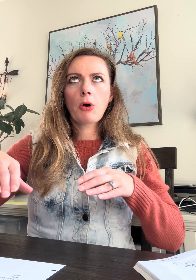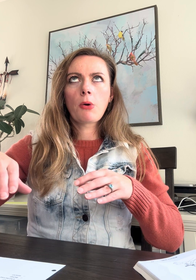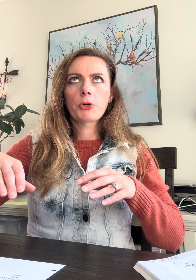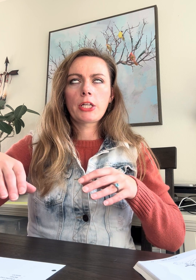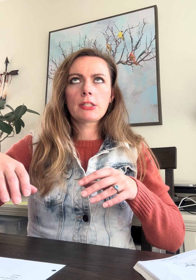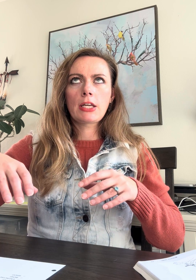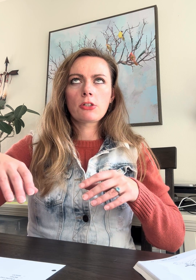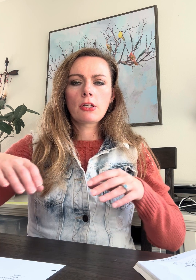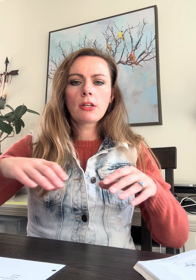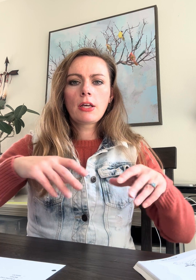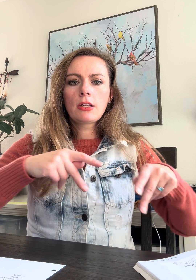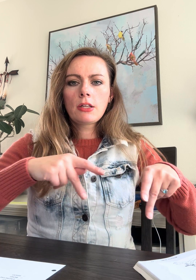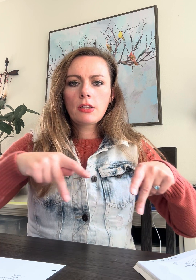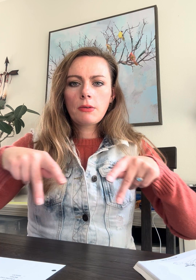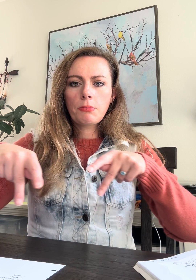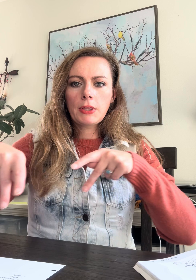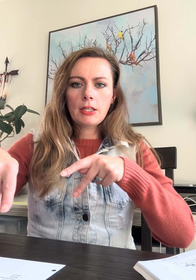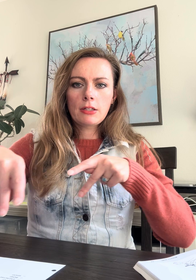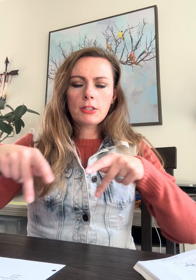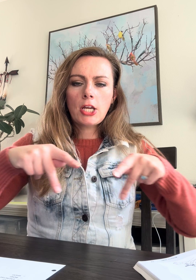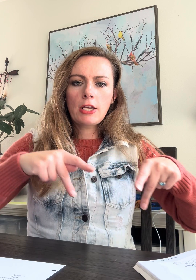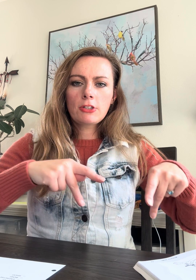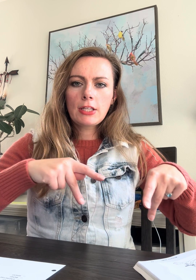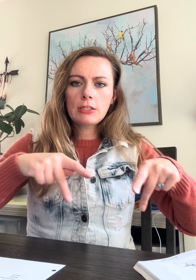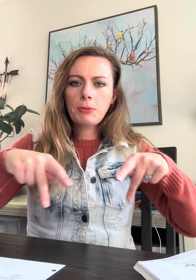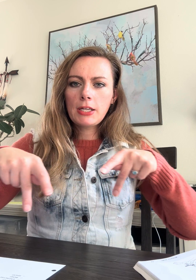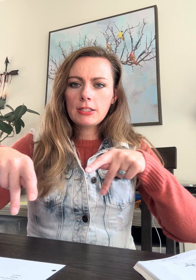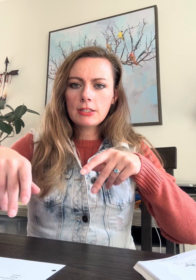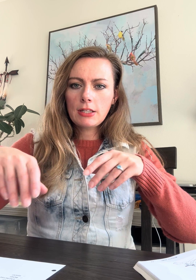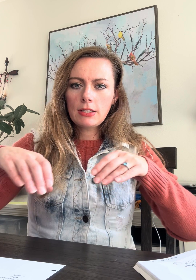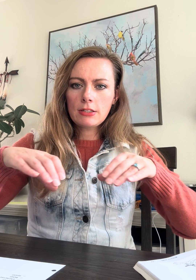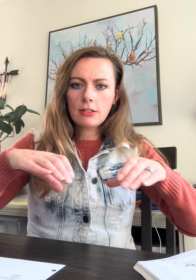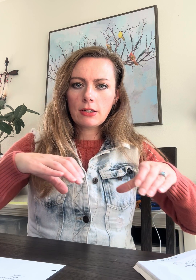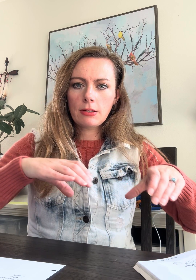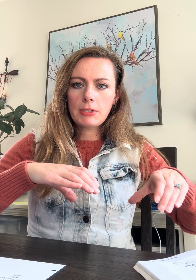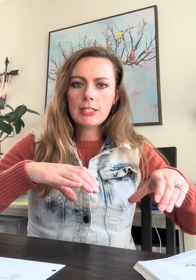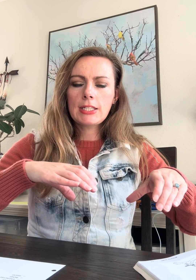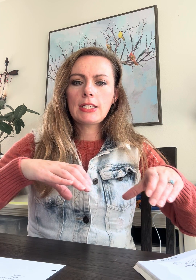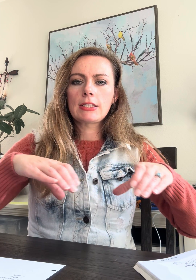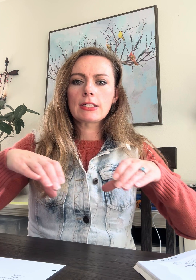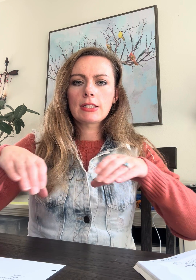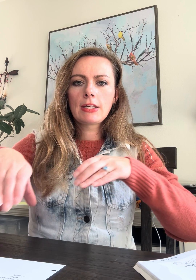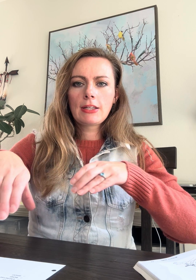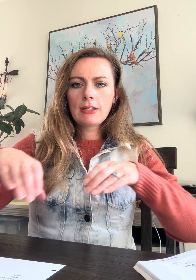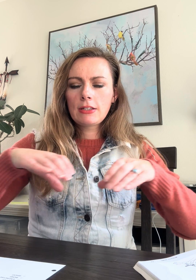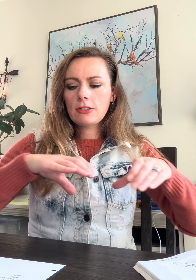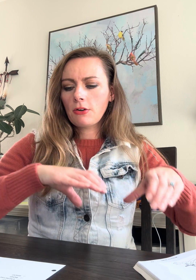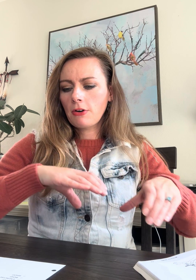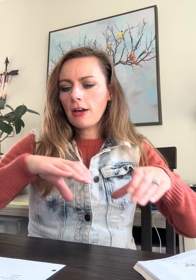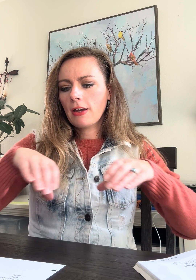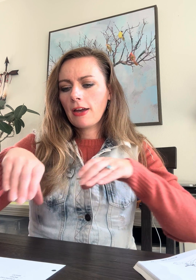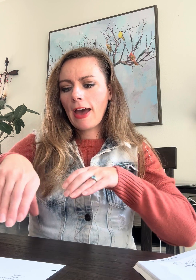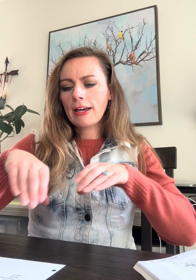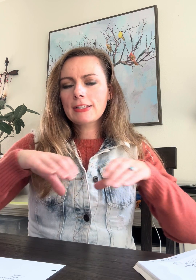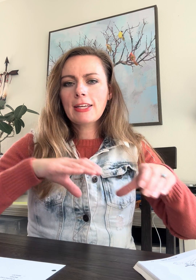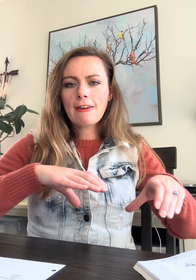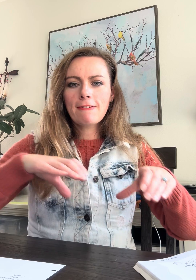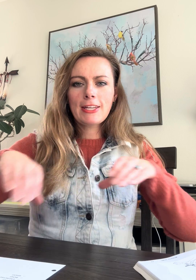palm orientation. But then change these P's into, they're going to be C's. So